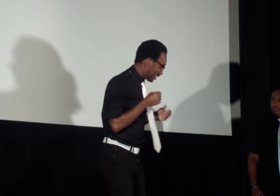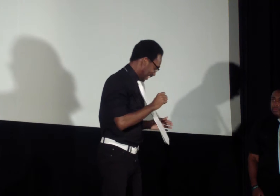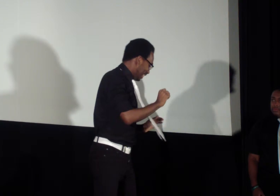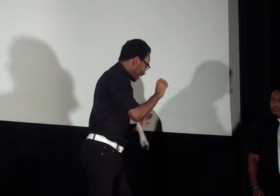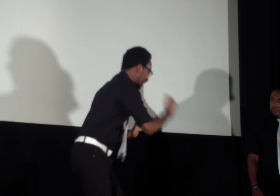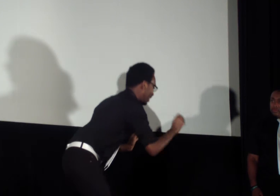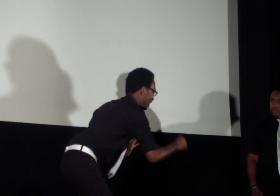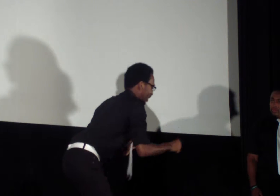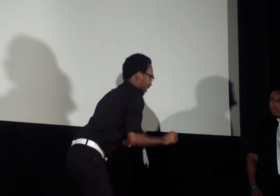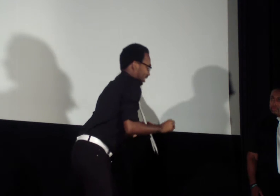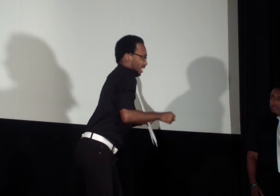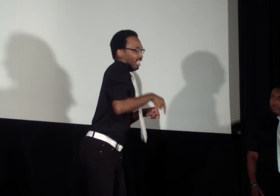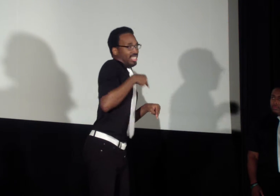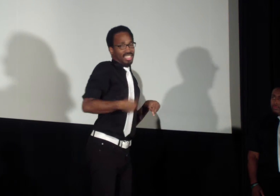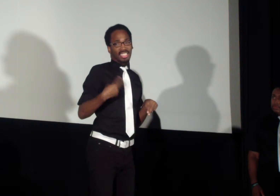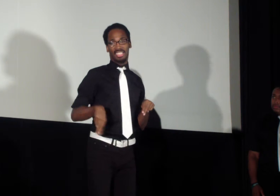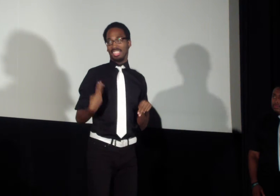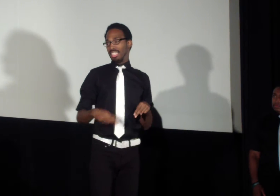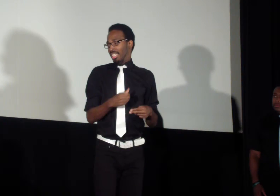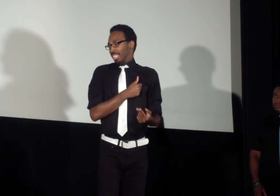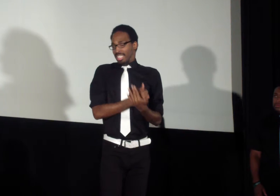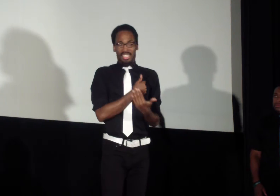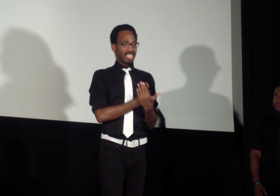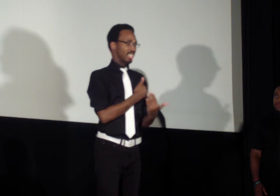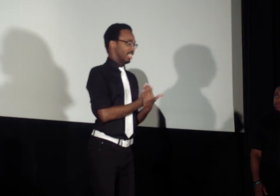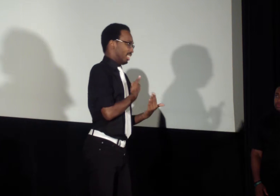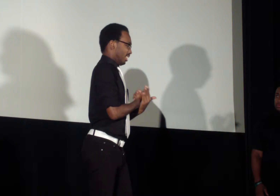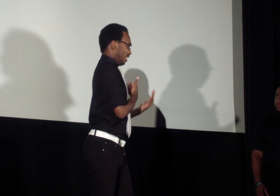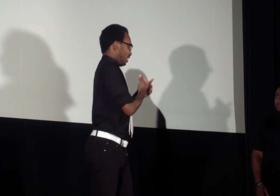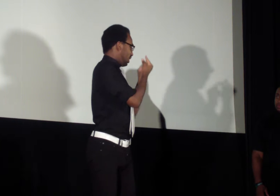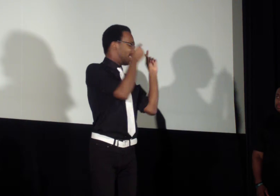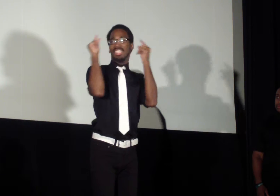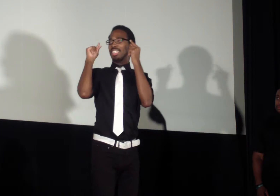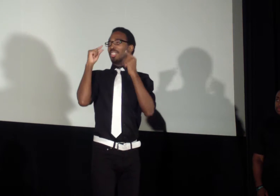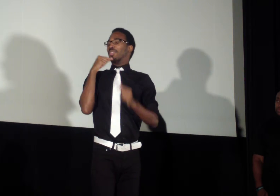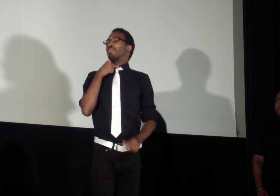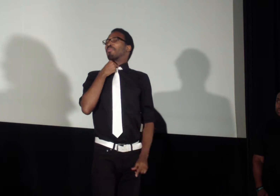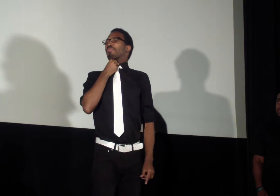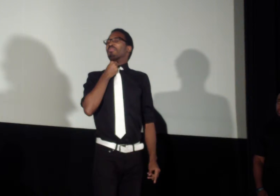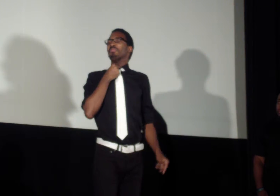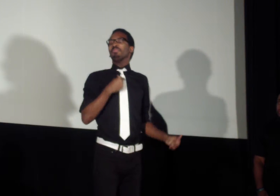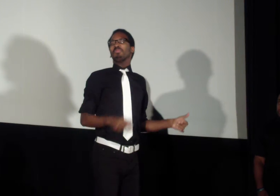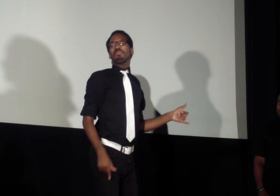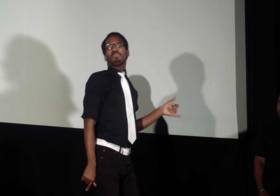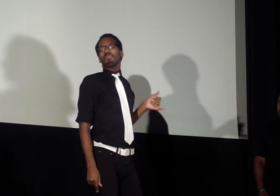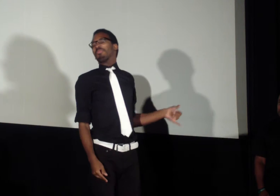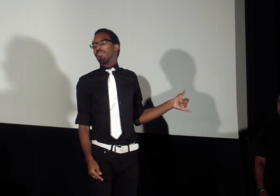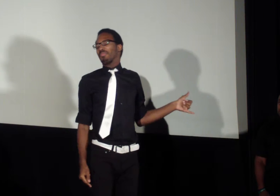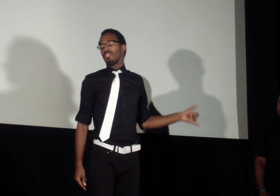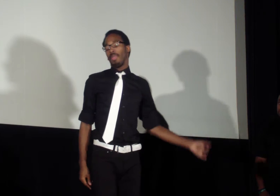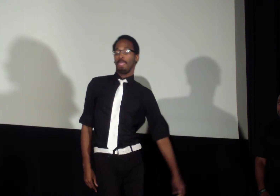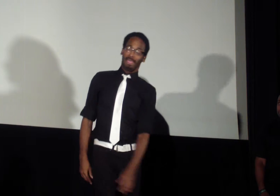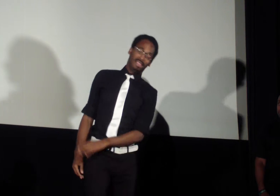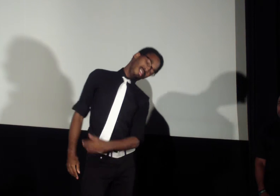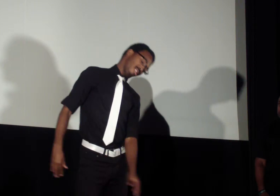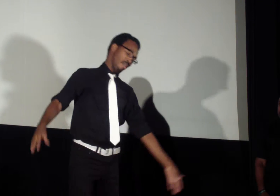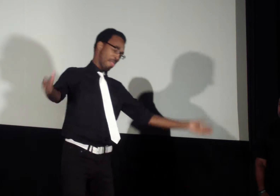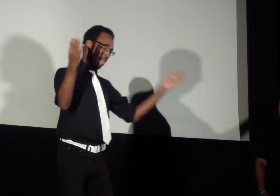there? Shaggy says yes. Even though it makes me nervous, my heart beating. Fix my glasses. Gulp. I reach for the door handle too. Fred